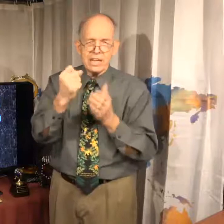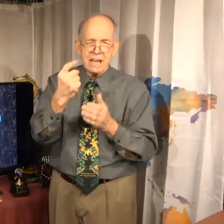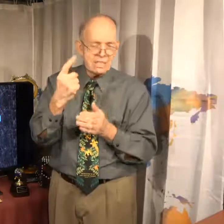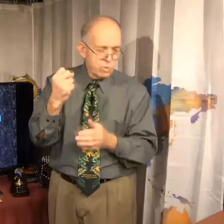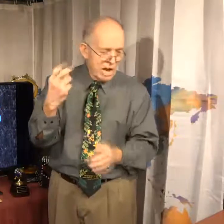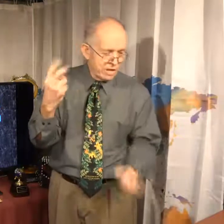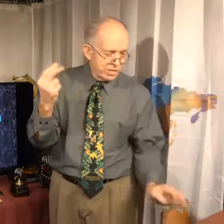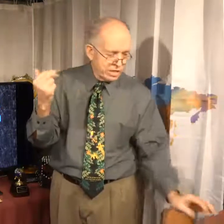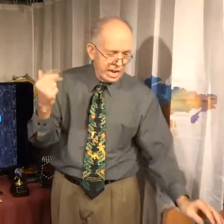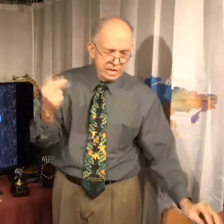11, 12, or 13.